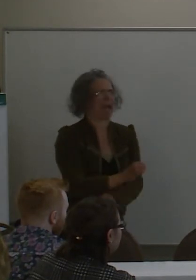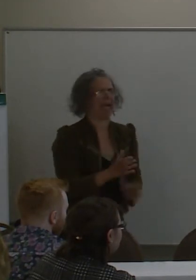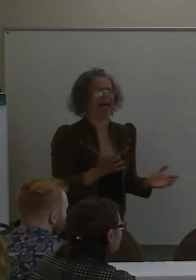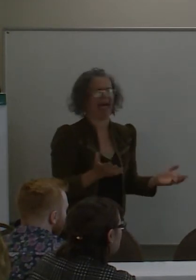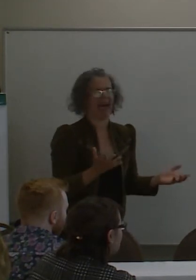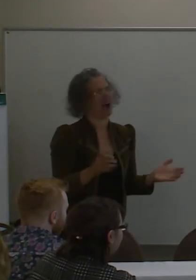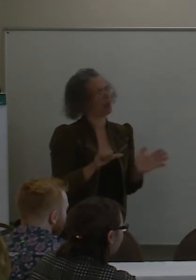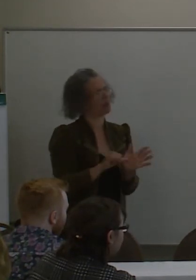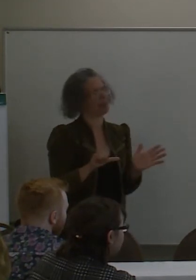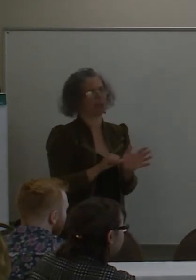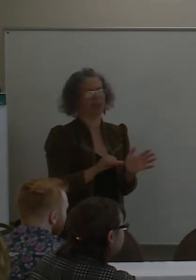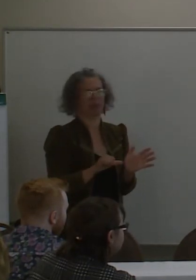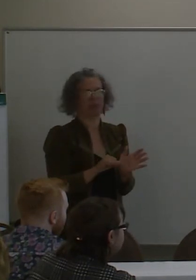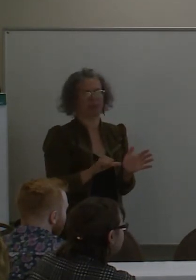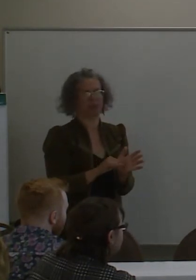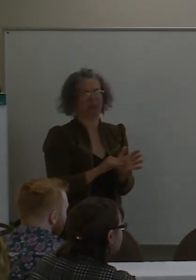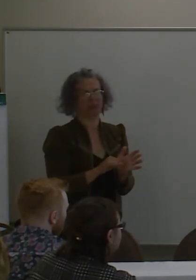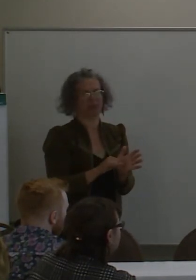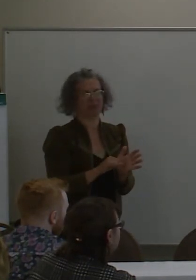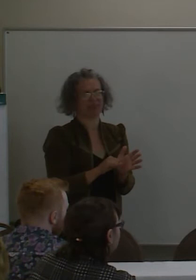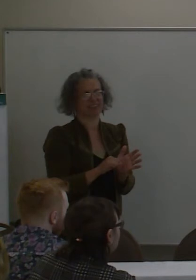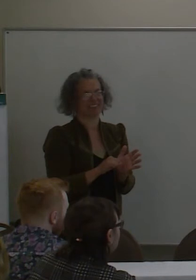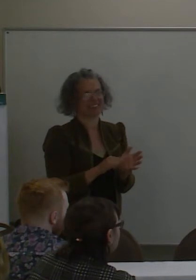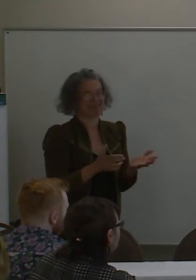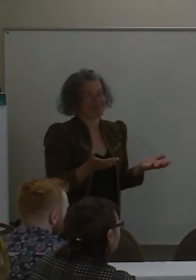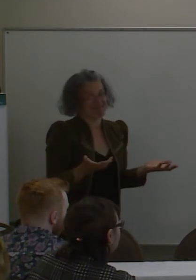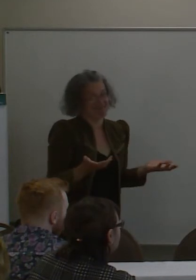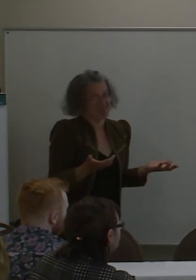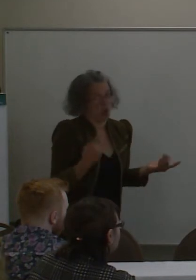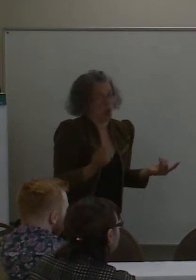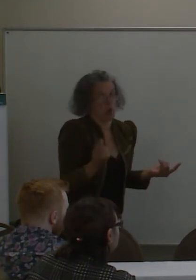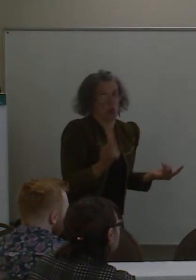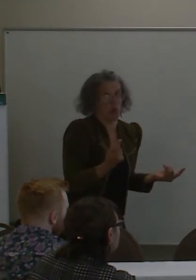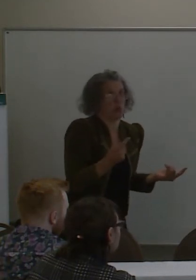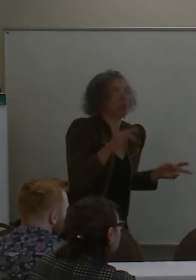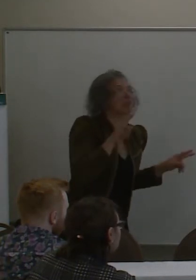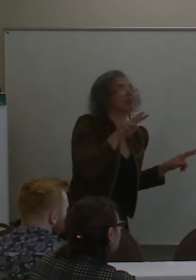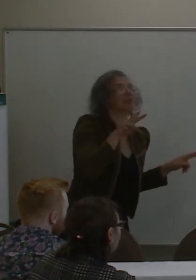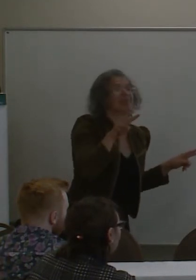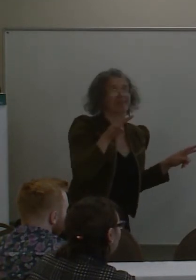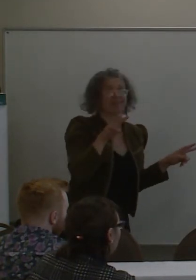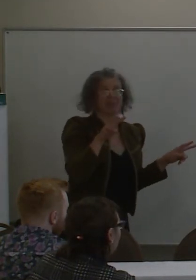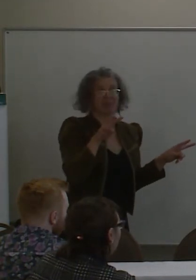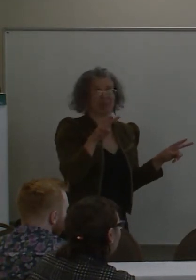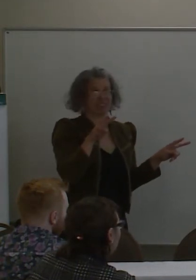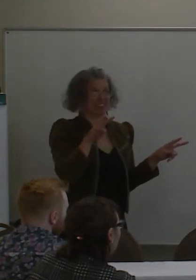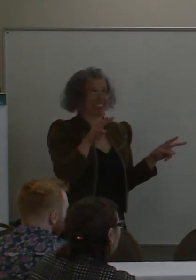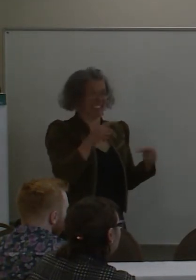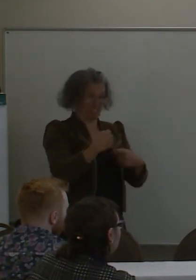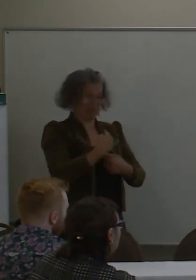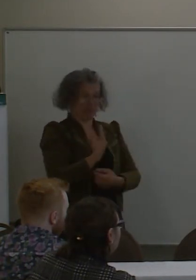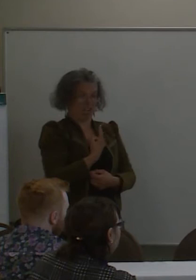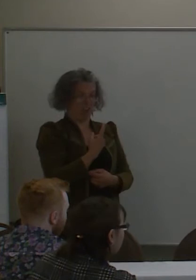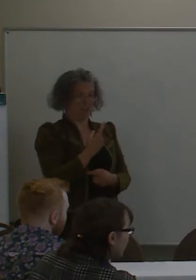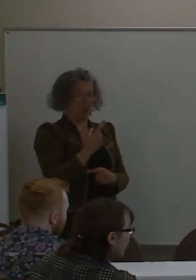somebody in to do some of this work, who can do it, right? I'm not saying I do it particularly well, but I know how to